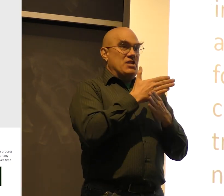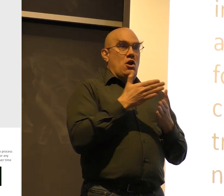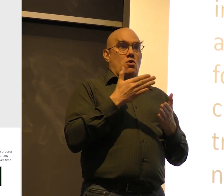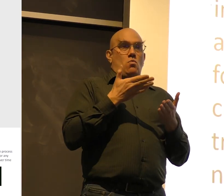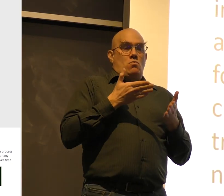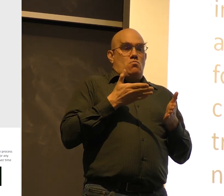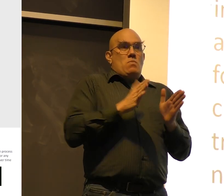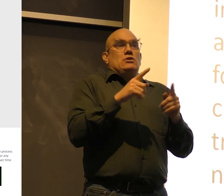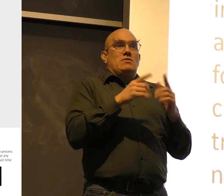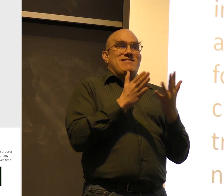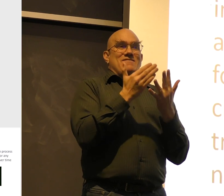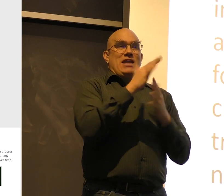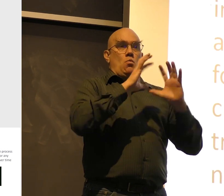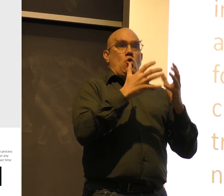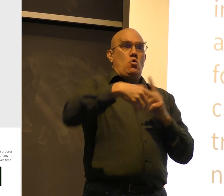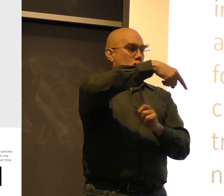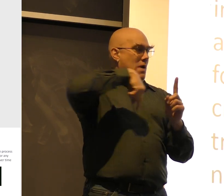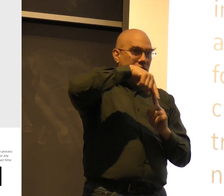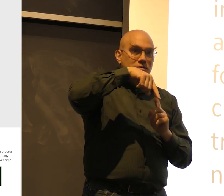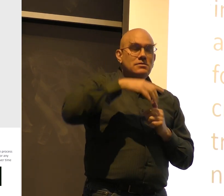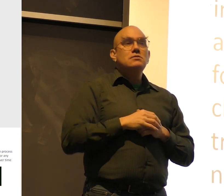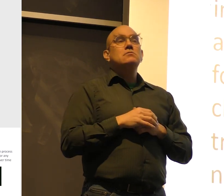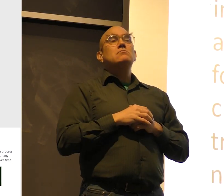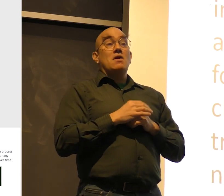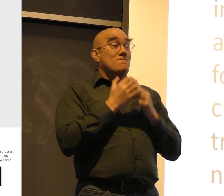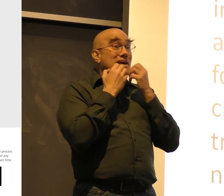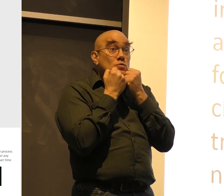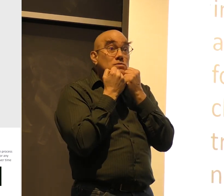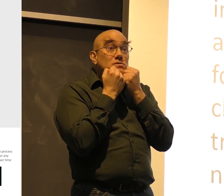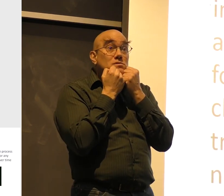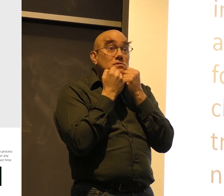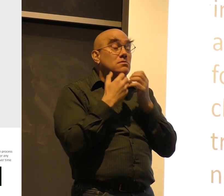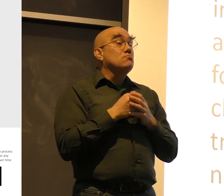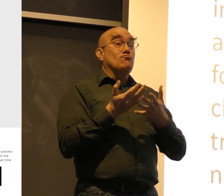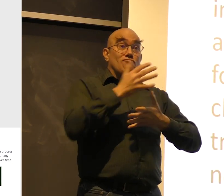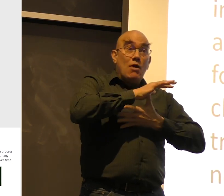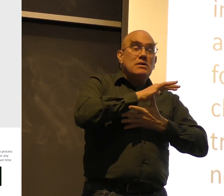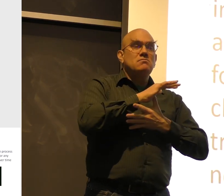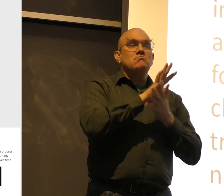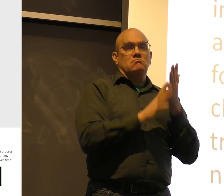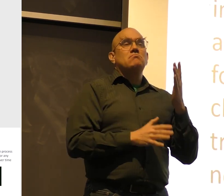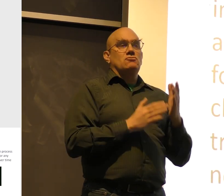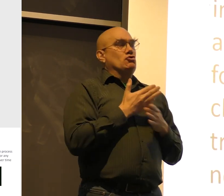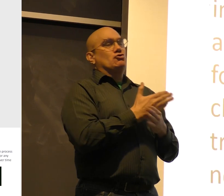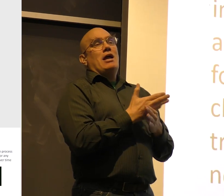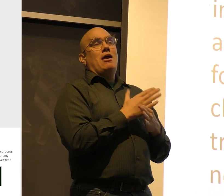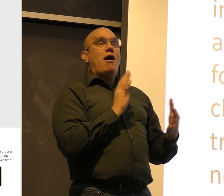shared ways of navigating the world around us, our values, our priorities are all part